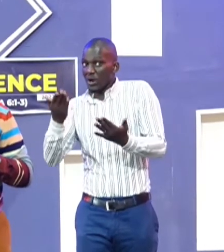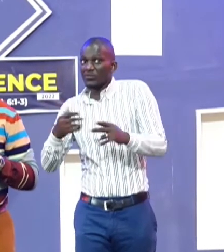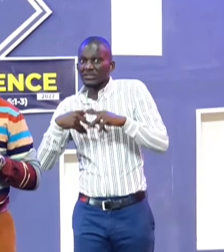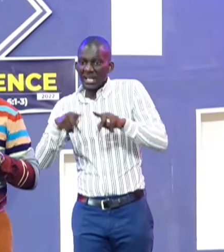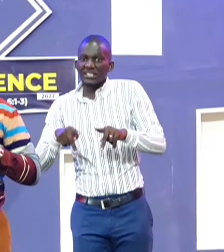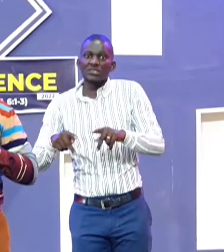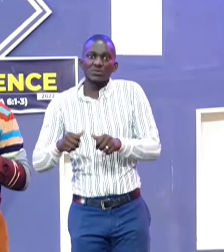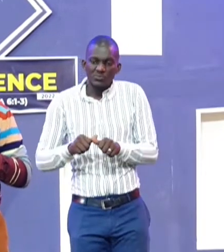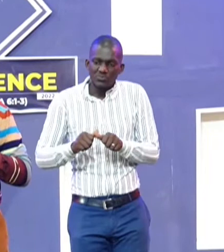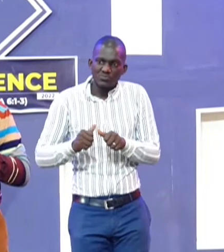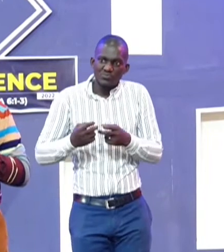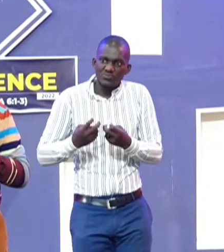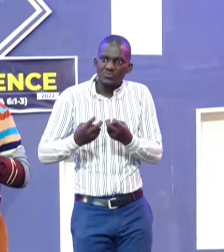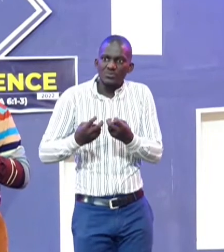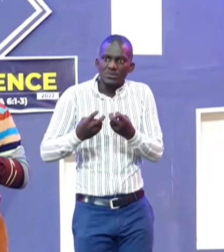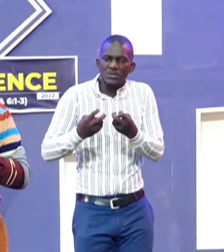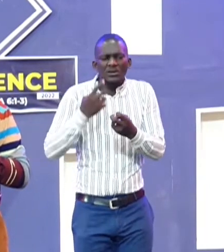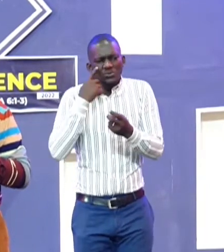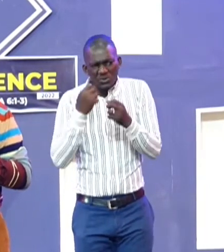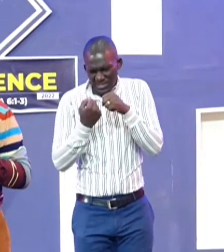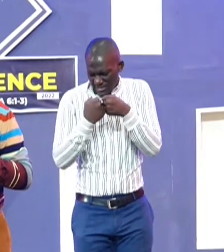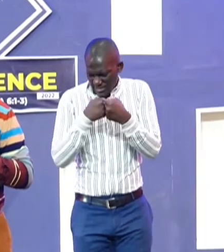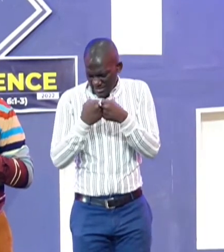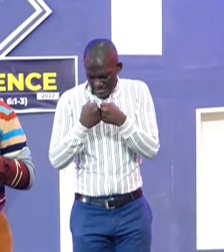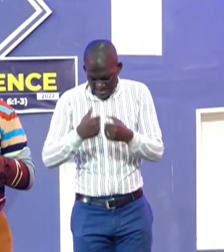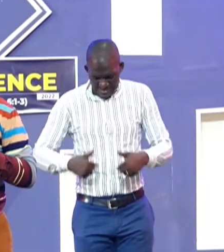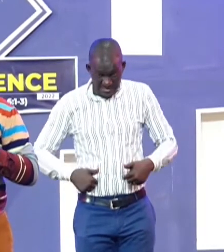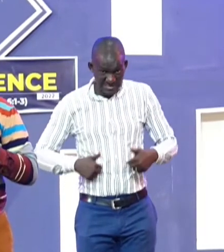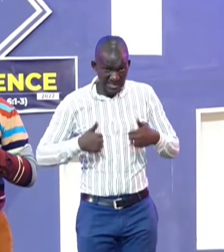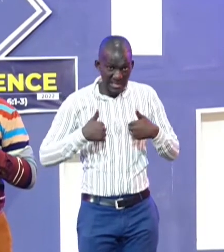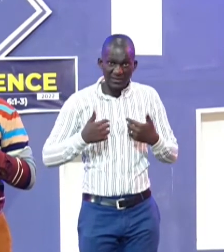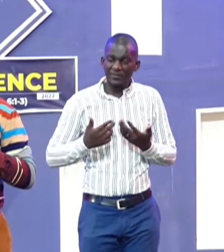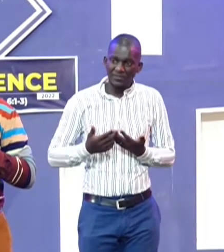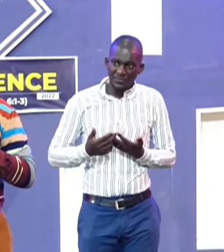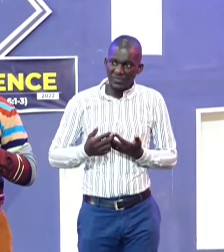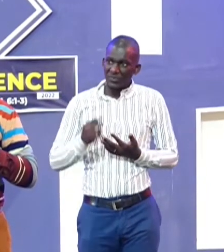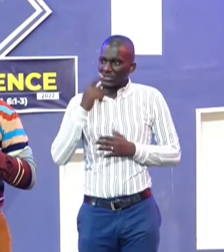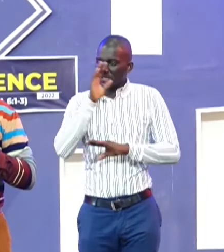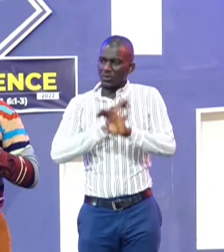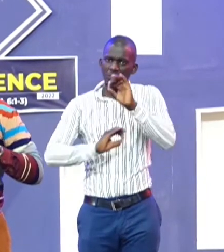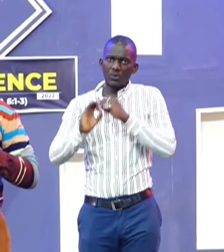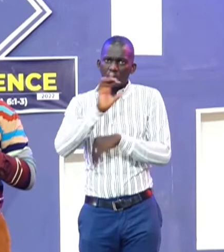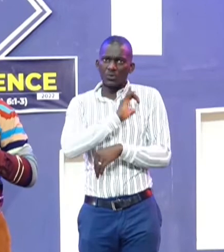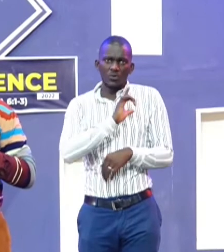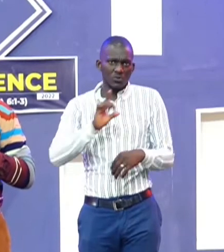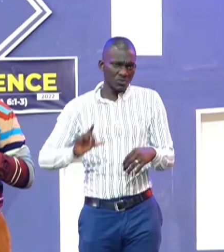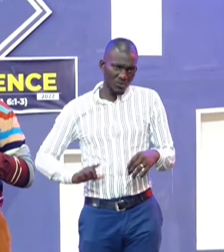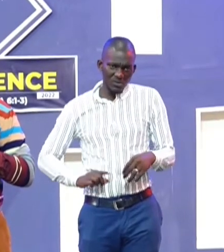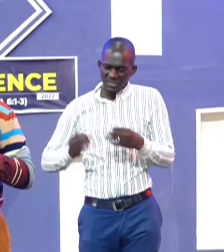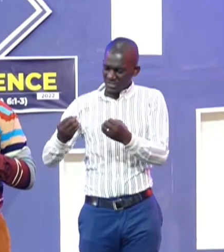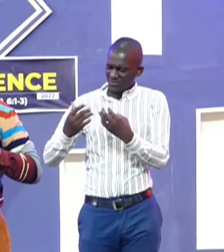you had walked on your generation and found challenges in life, say,